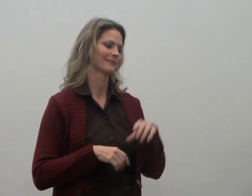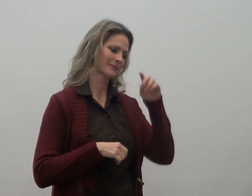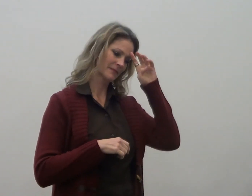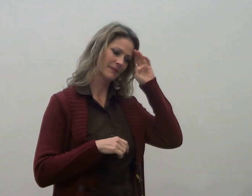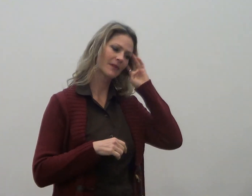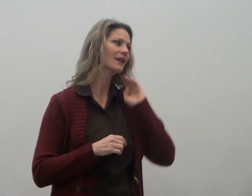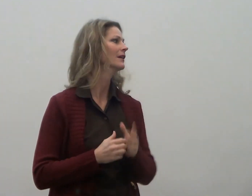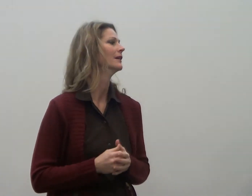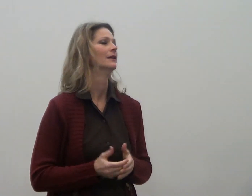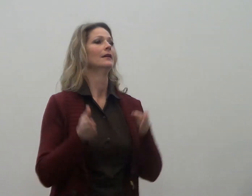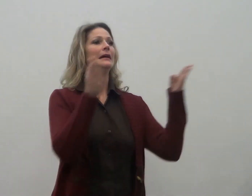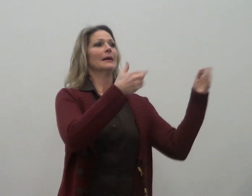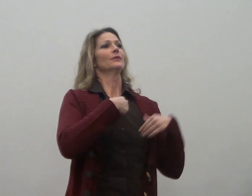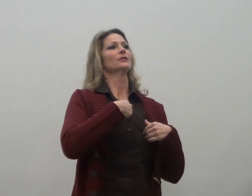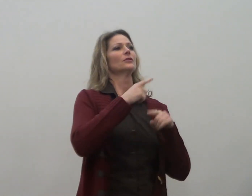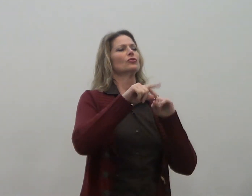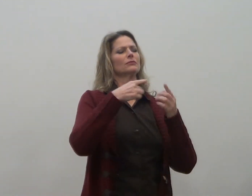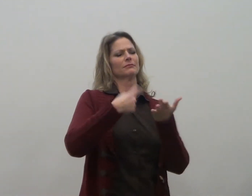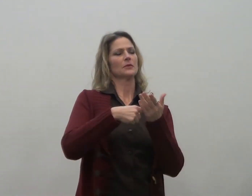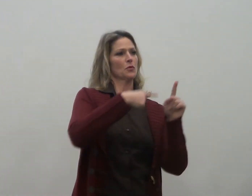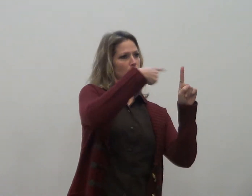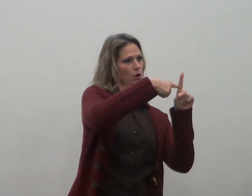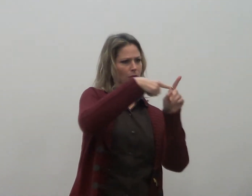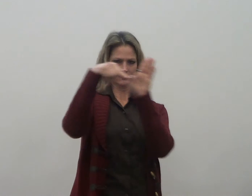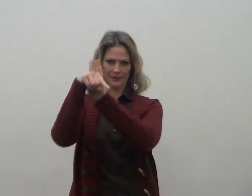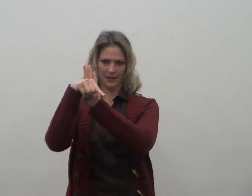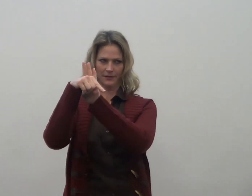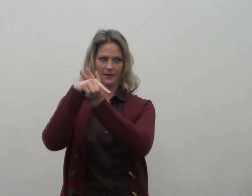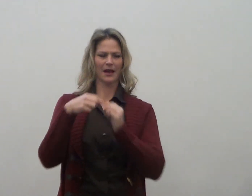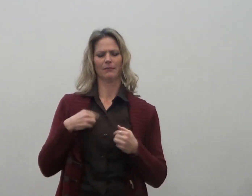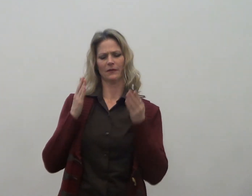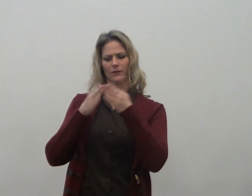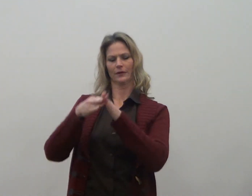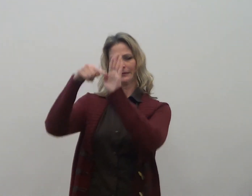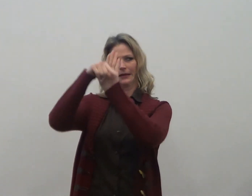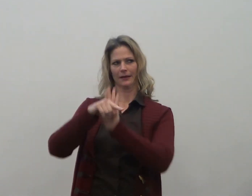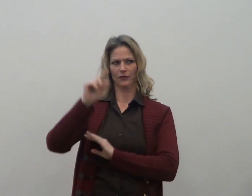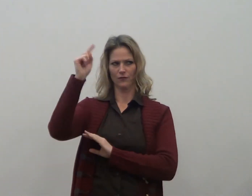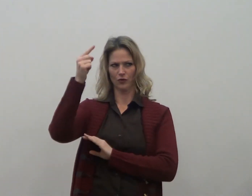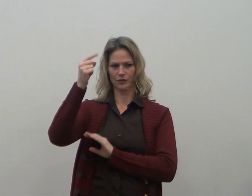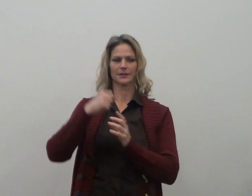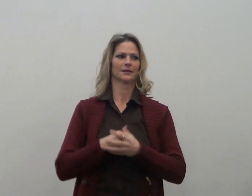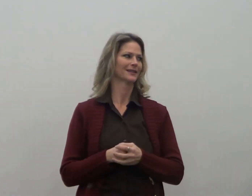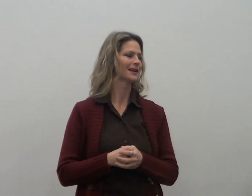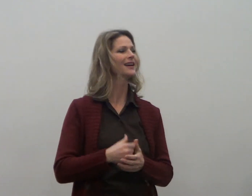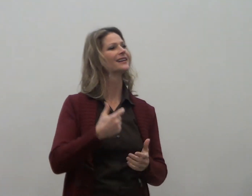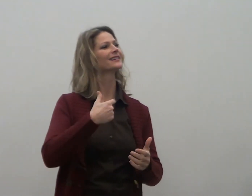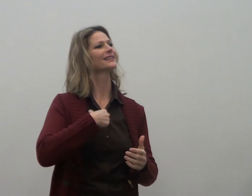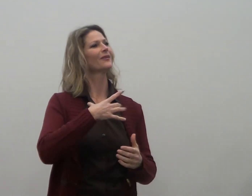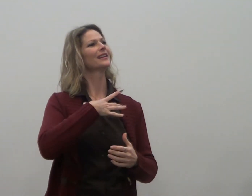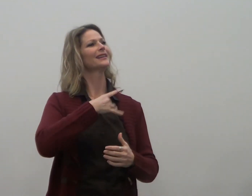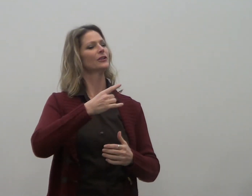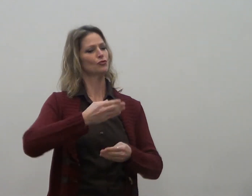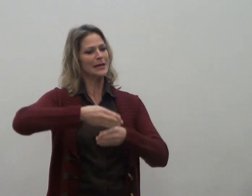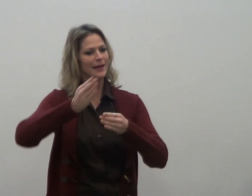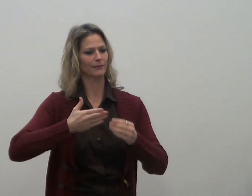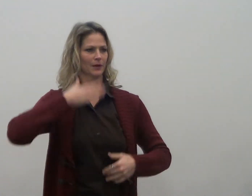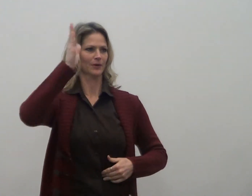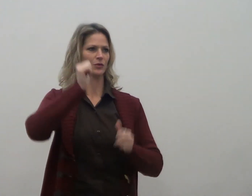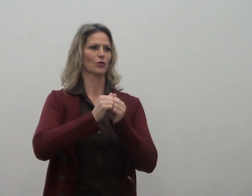I'm going to talk about the pros and cons. I decided to talk about the cons first because I wanted to end on a brighter note. So first you have to talk